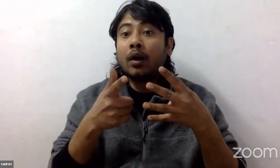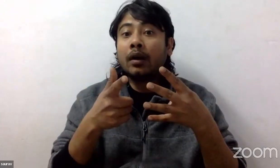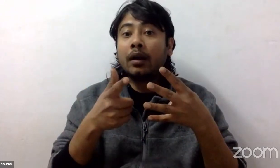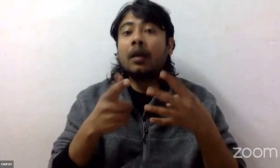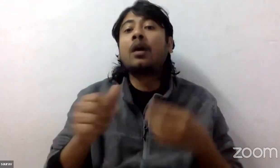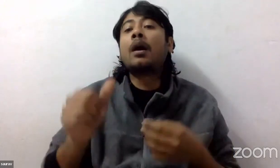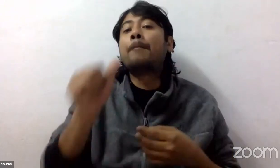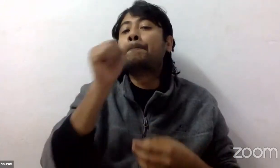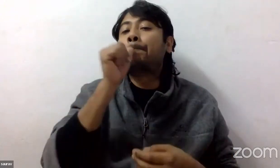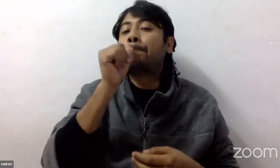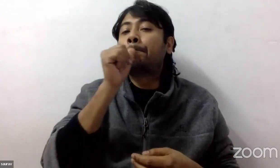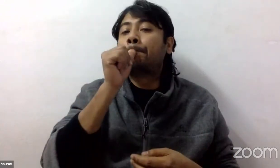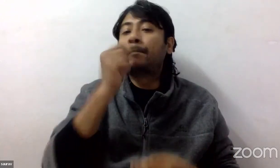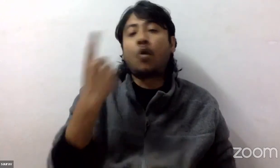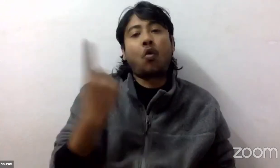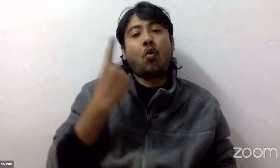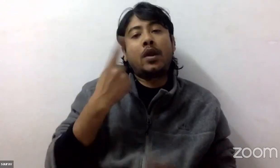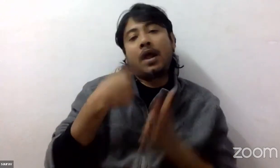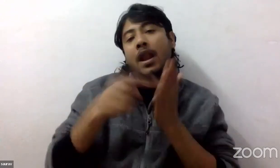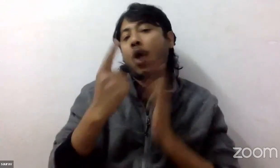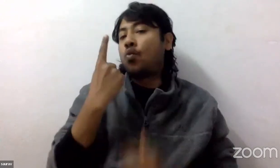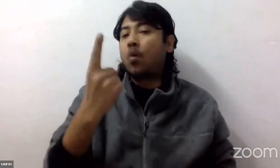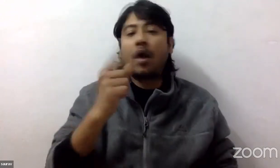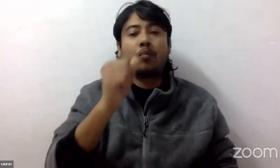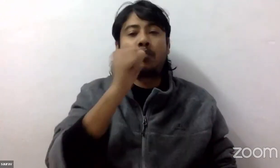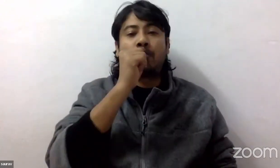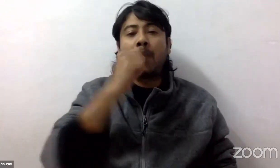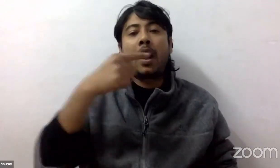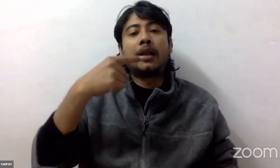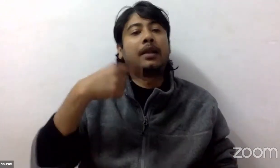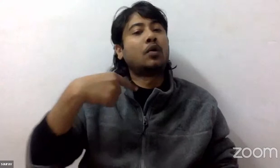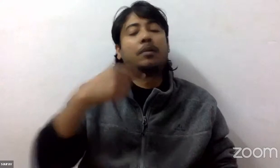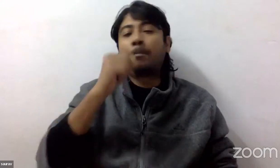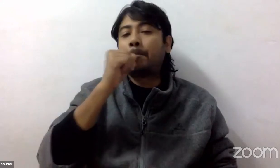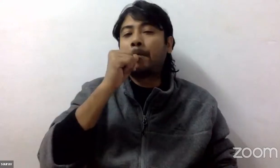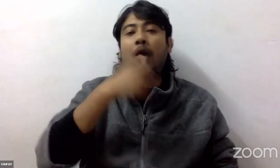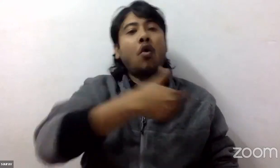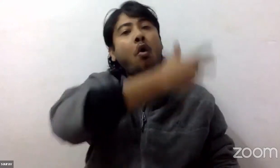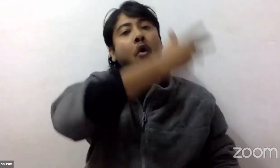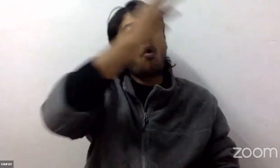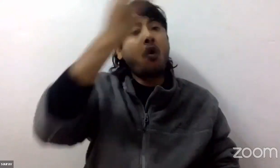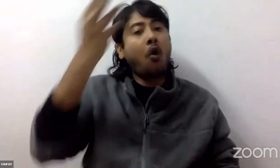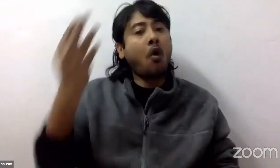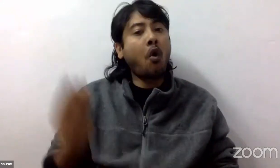drink water. Whenever they are hungry, they'll drink water. So that is the next level of fasting.